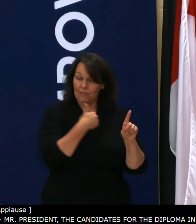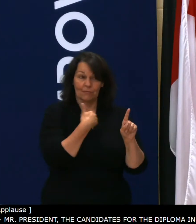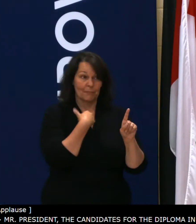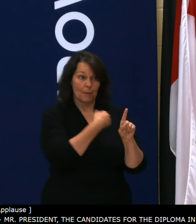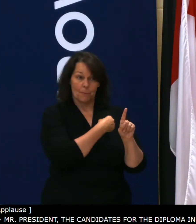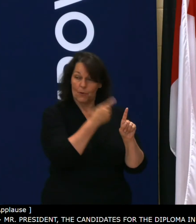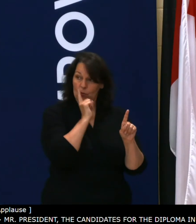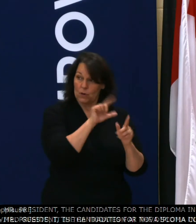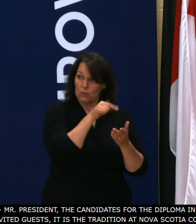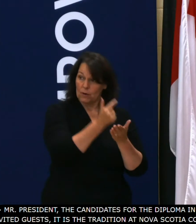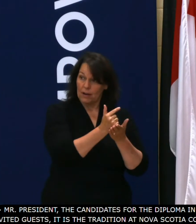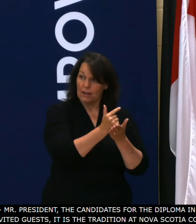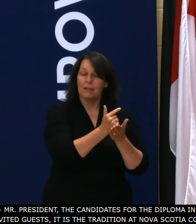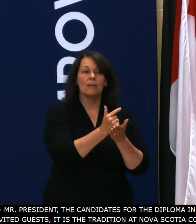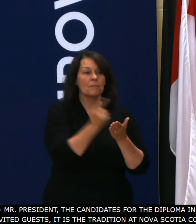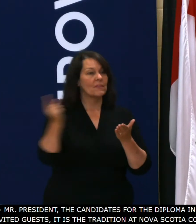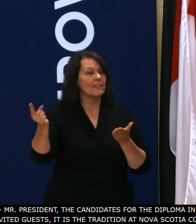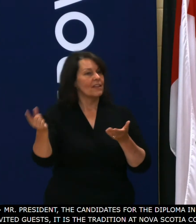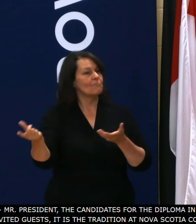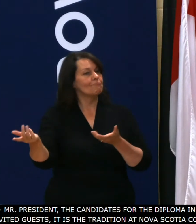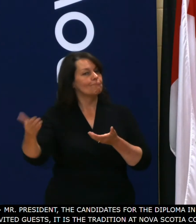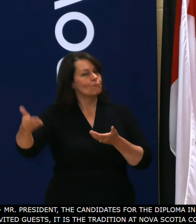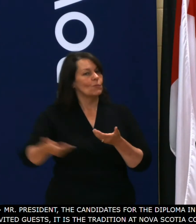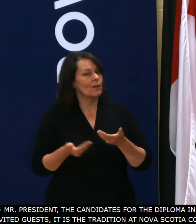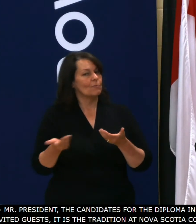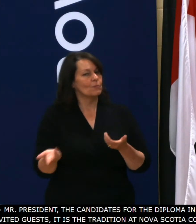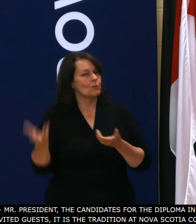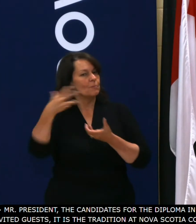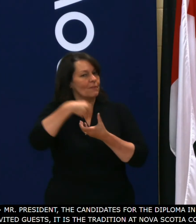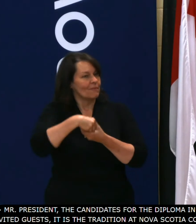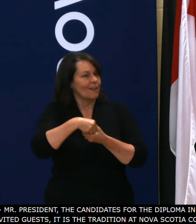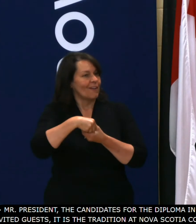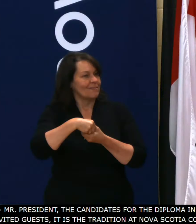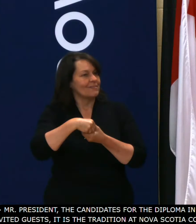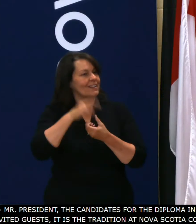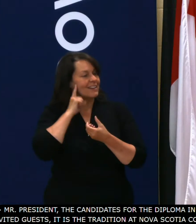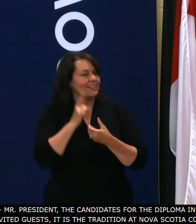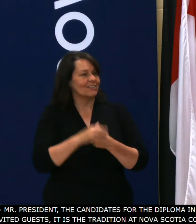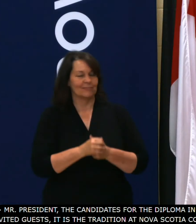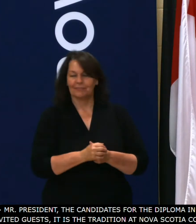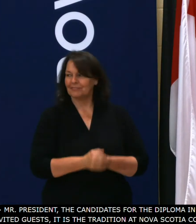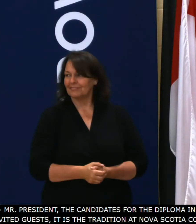the opportunity to participate in the ceremony and present the credentials.